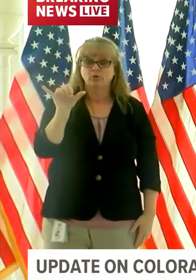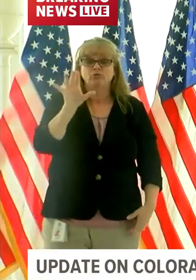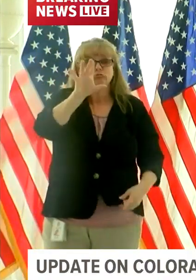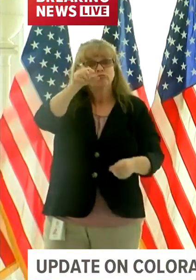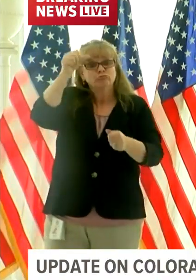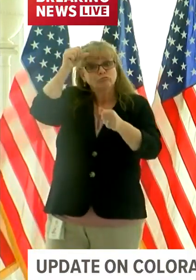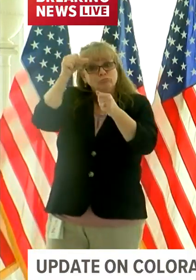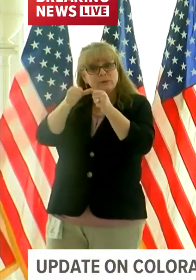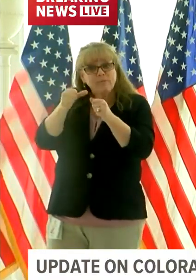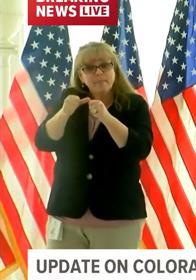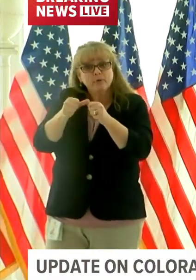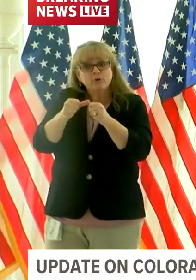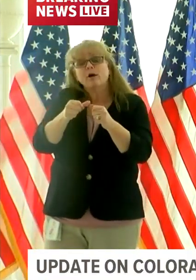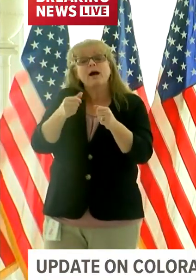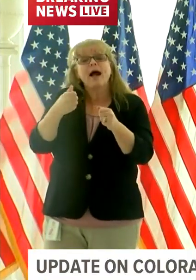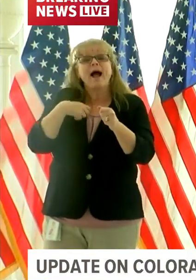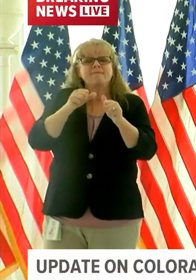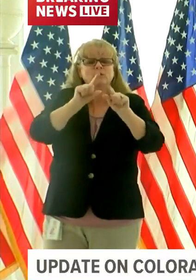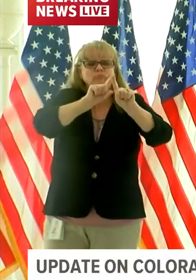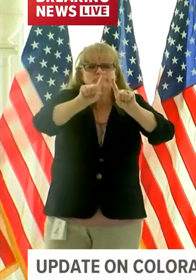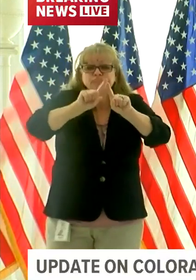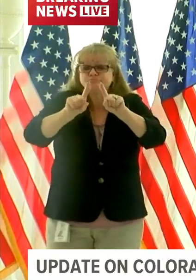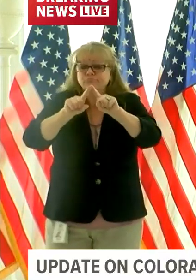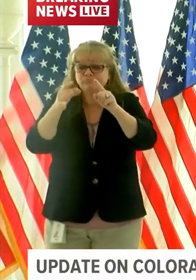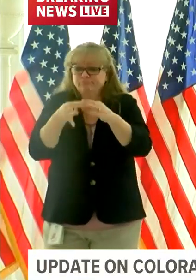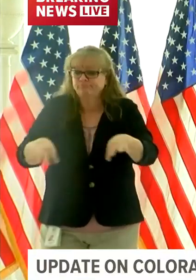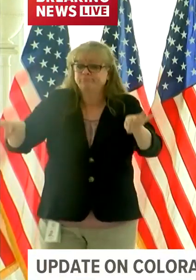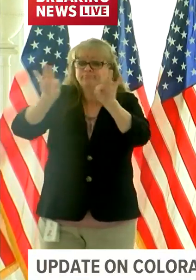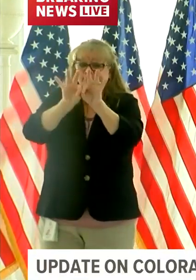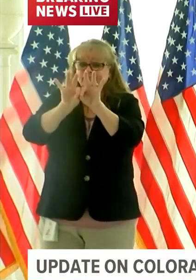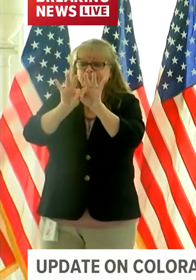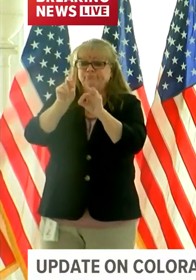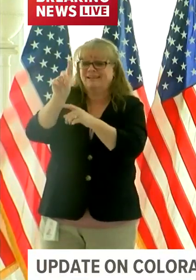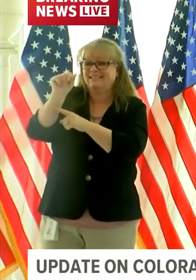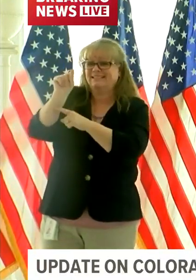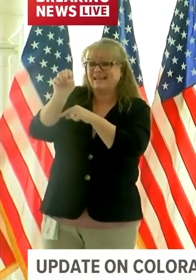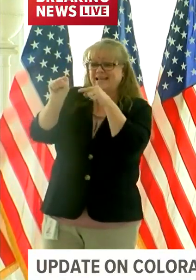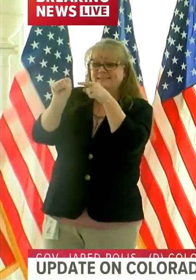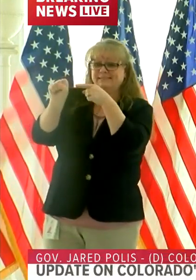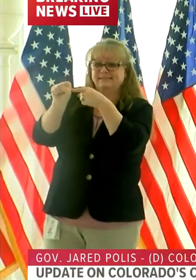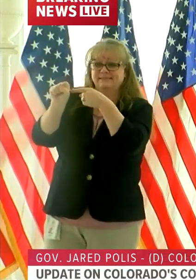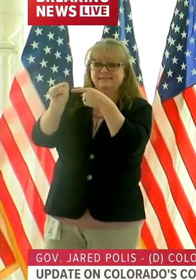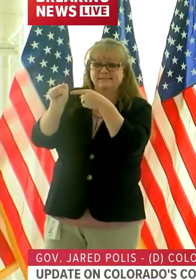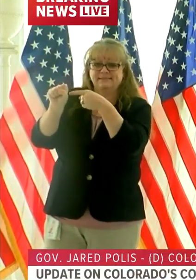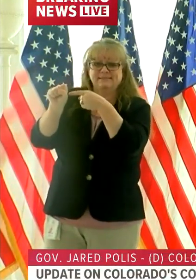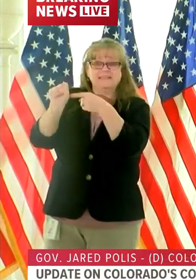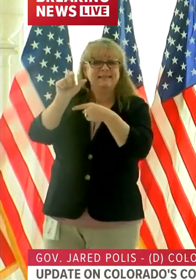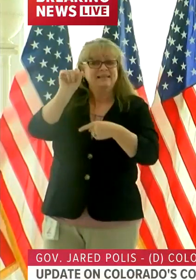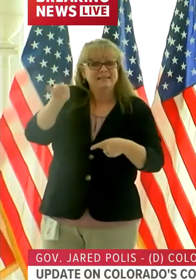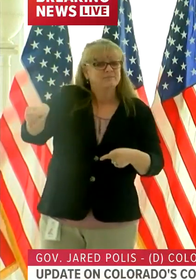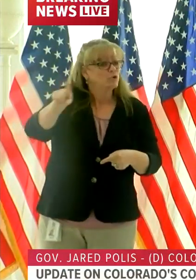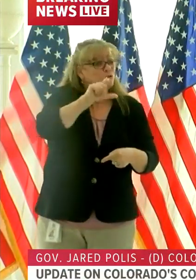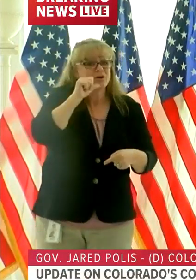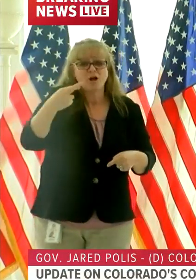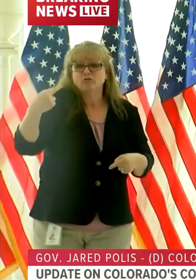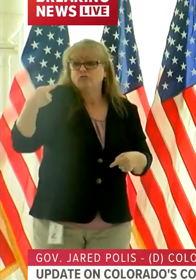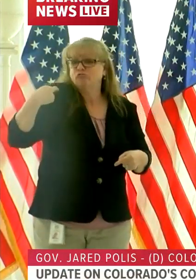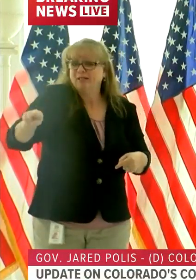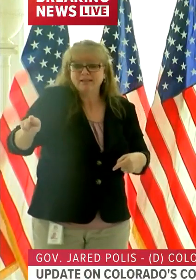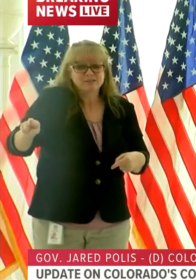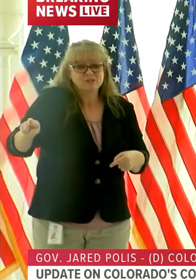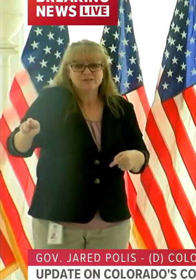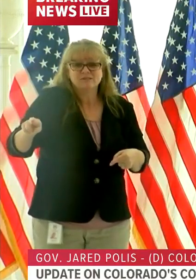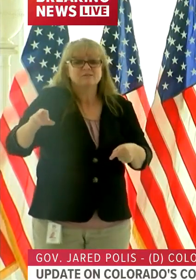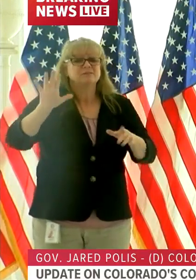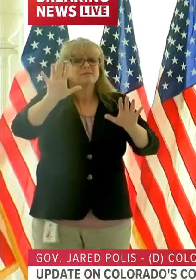to all of us on the calendar. For those Coloradans who are secular, it might be American holidays, like the 4th of July, which also happens